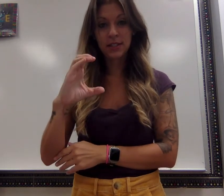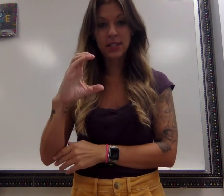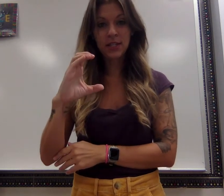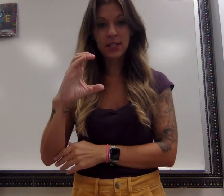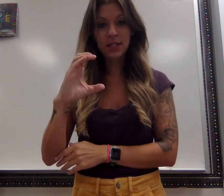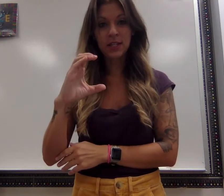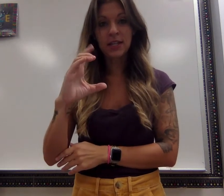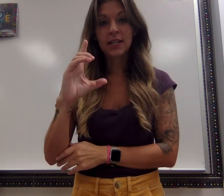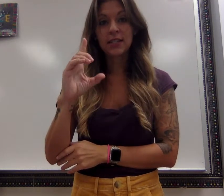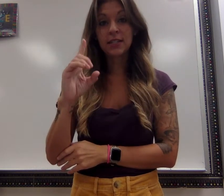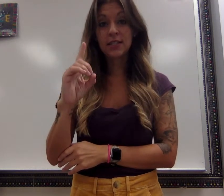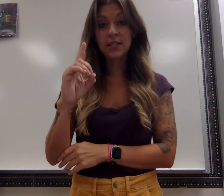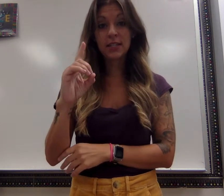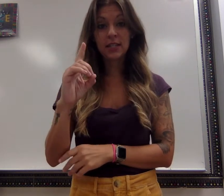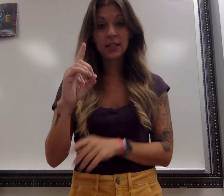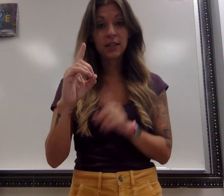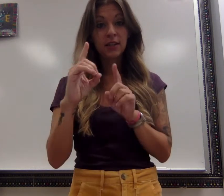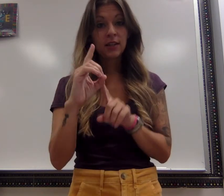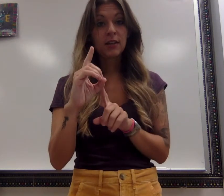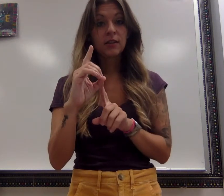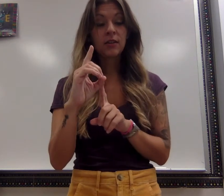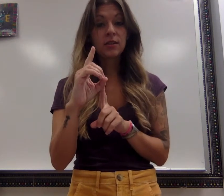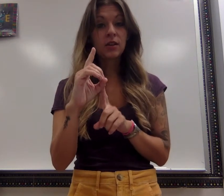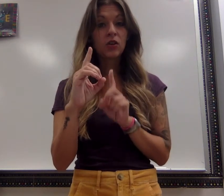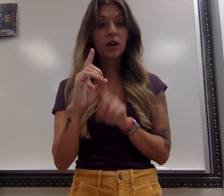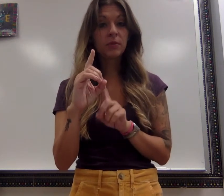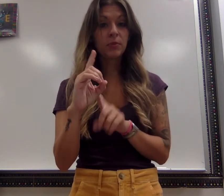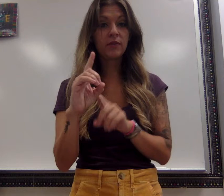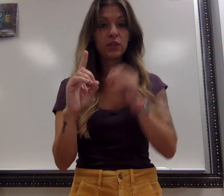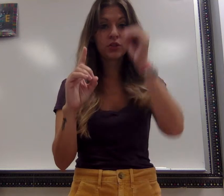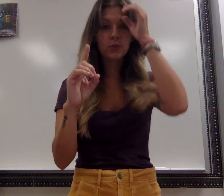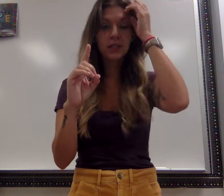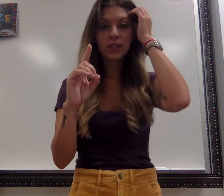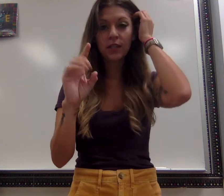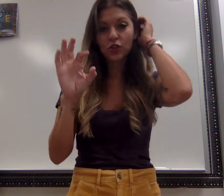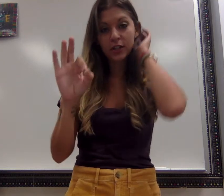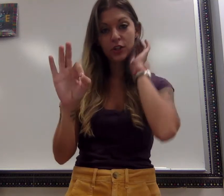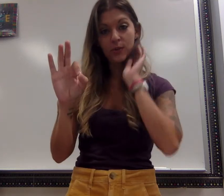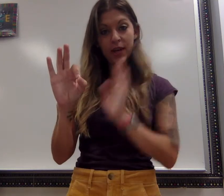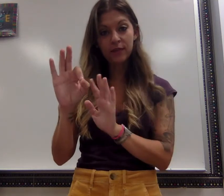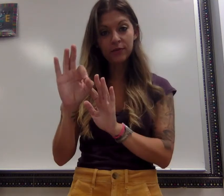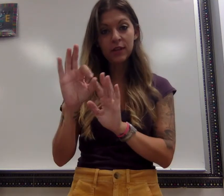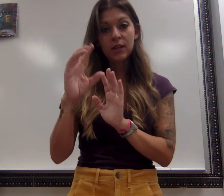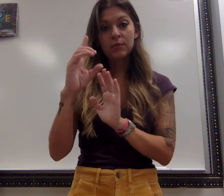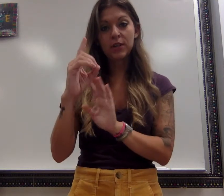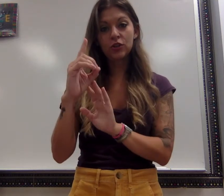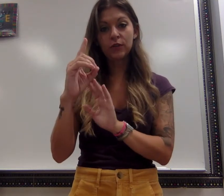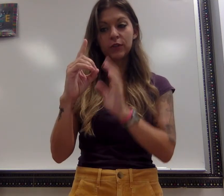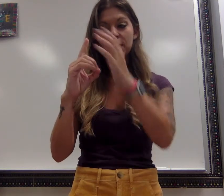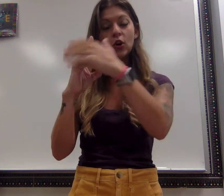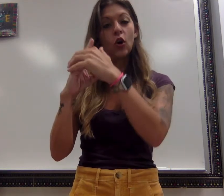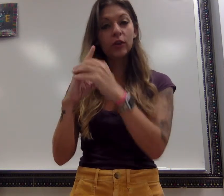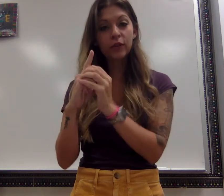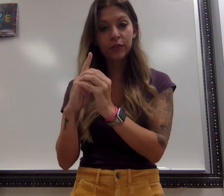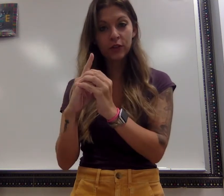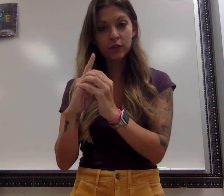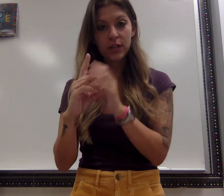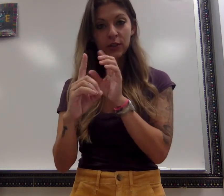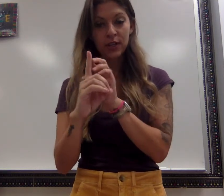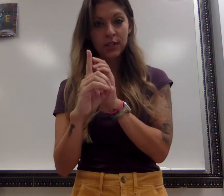C, D. A lot of people have issues with D. They try to do F. Make sure for D, all of your fingers are down except